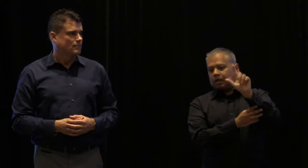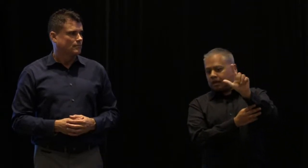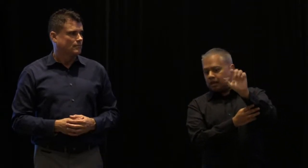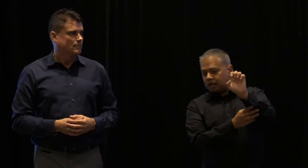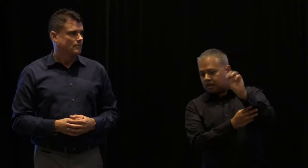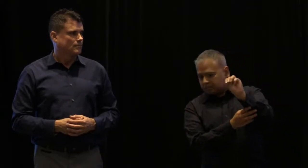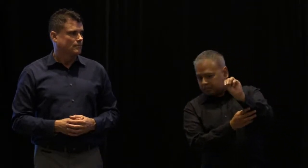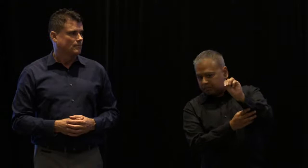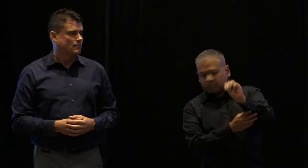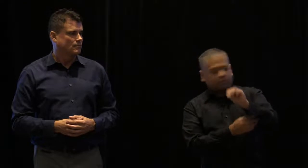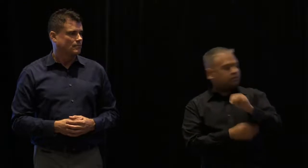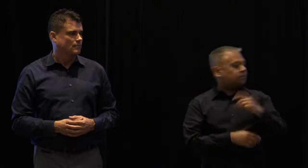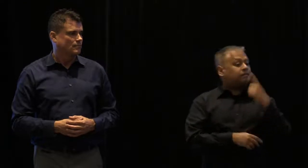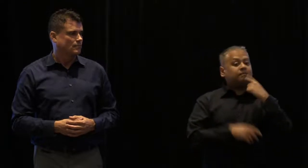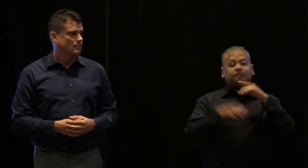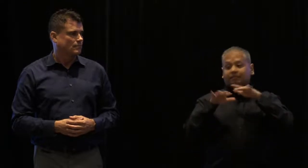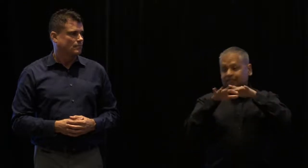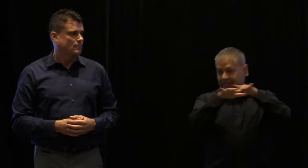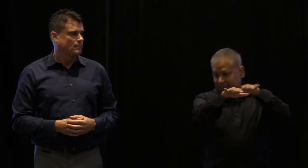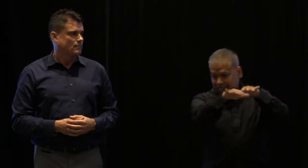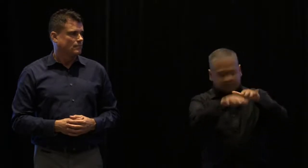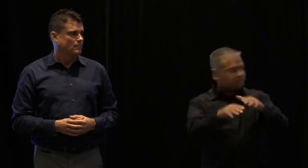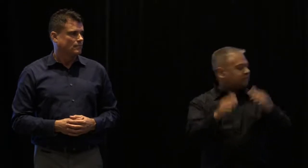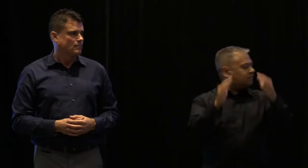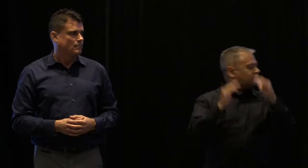The Kwikwetlem people,